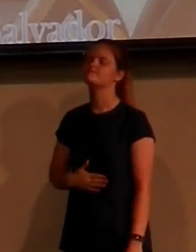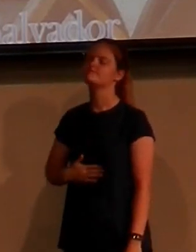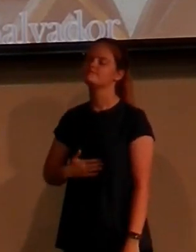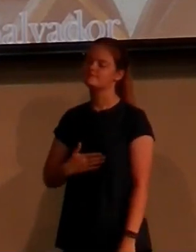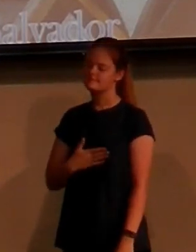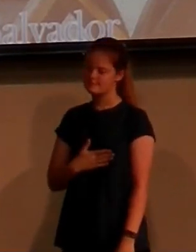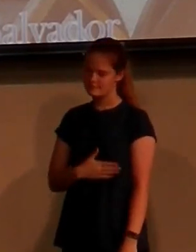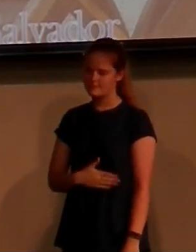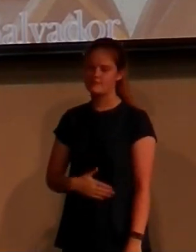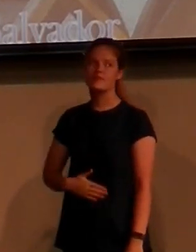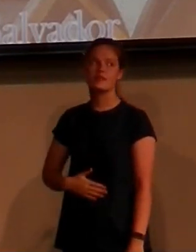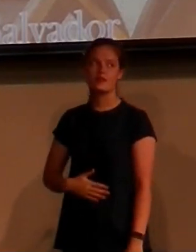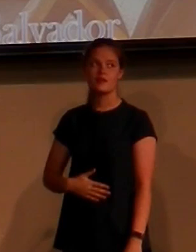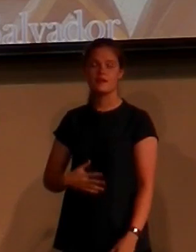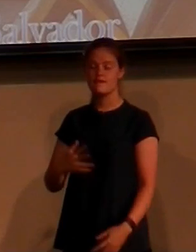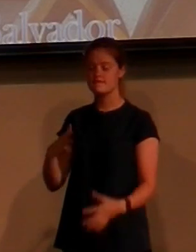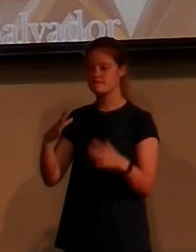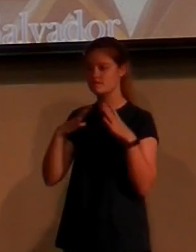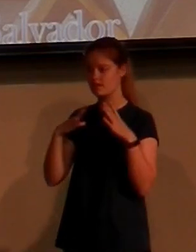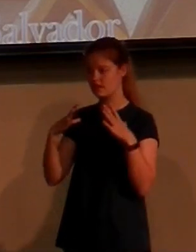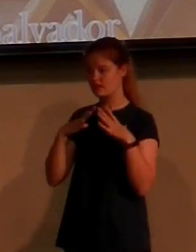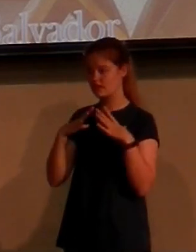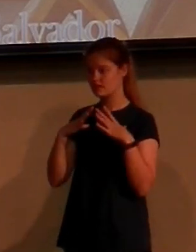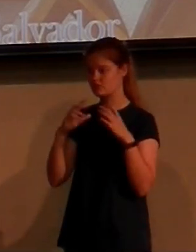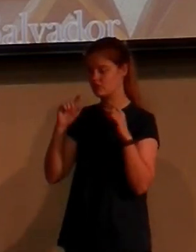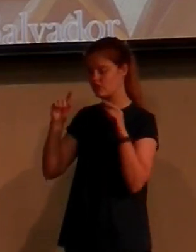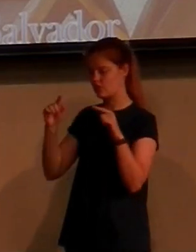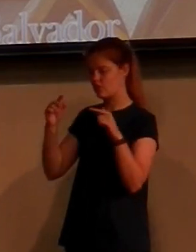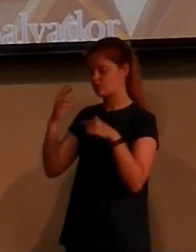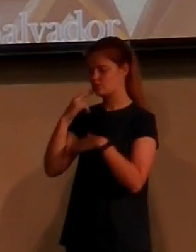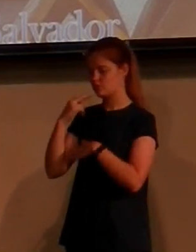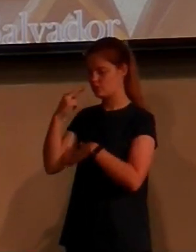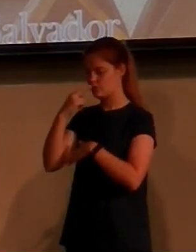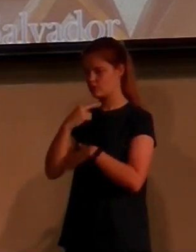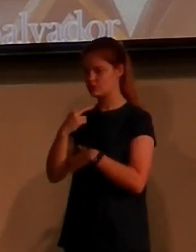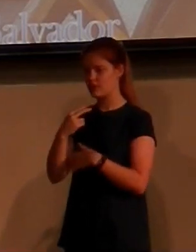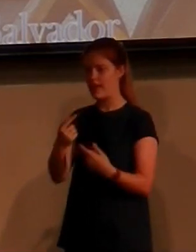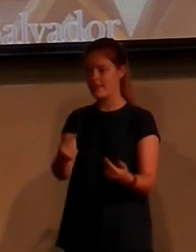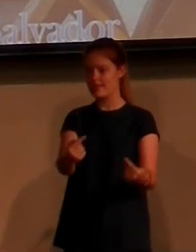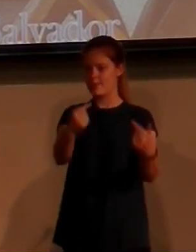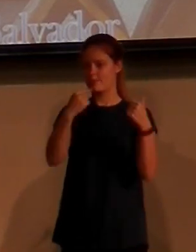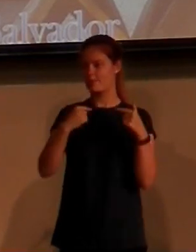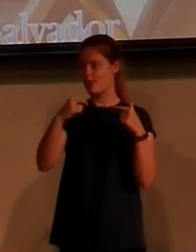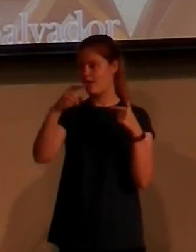That particular occasion, we went to this restaurant. They literally brought us the grill to take.